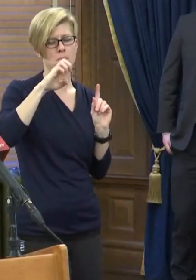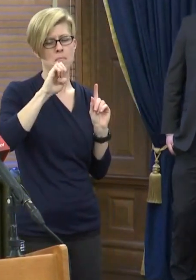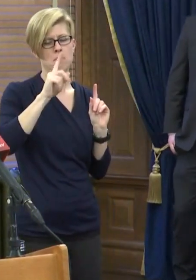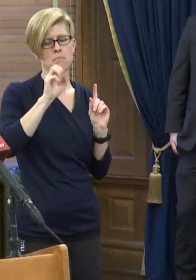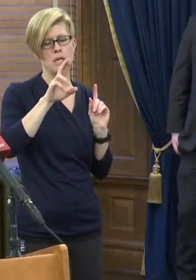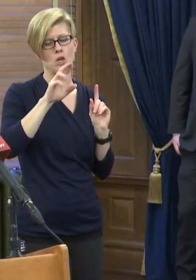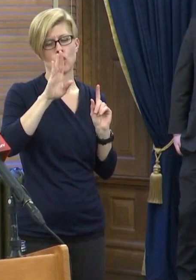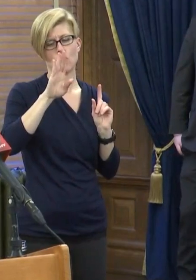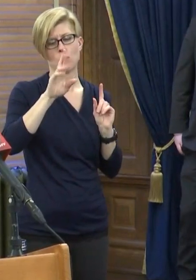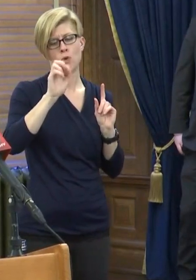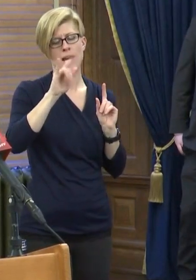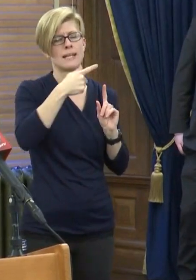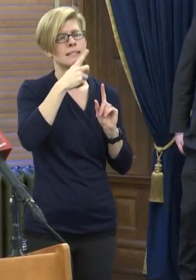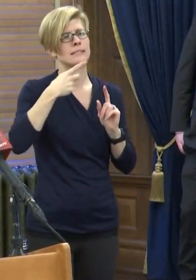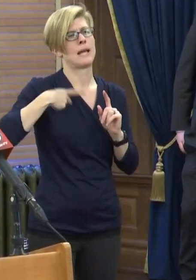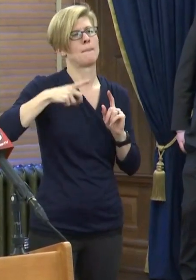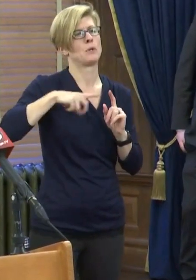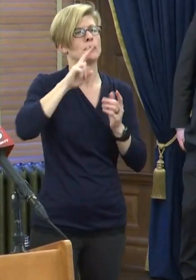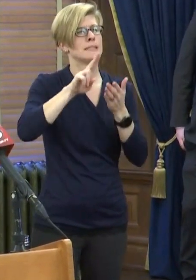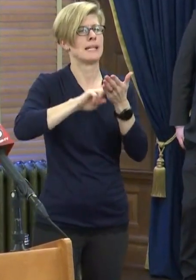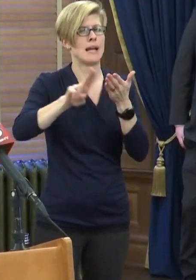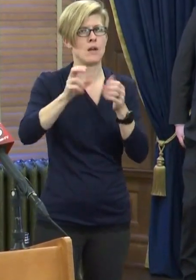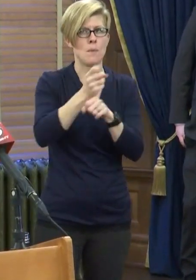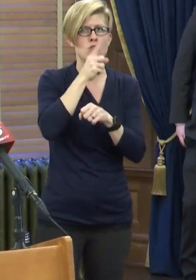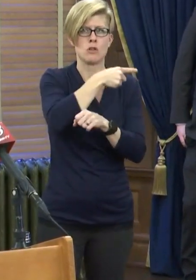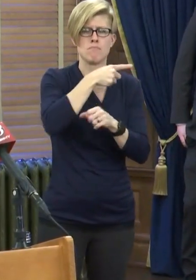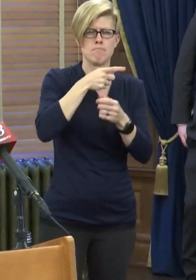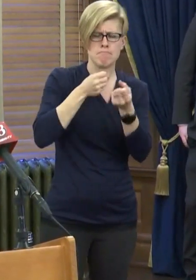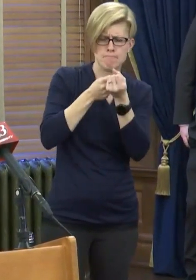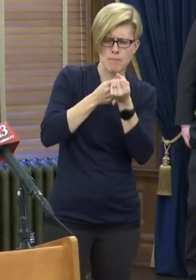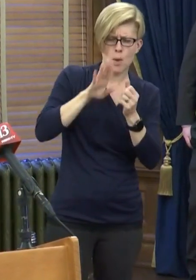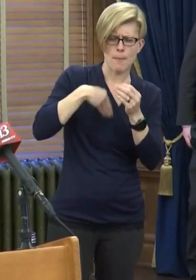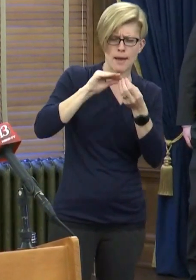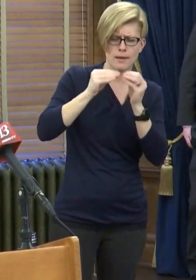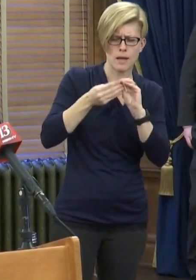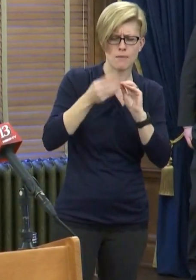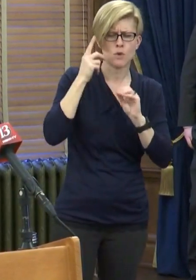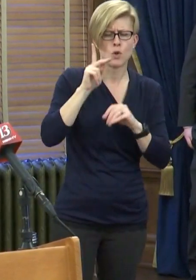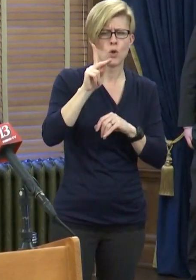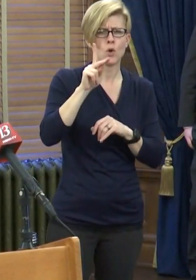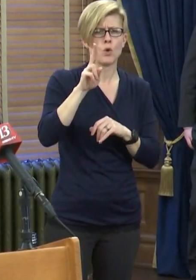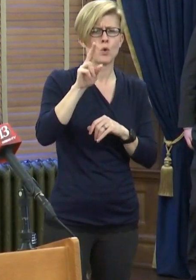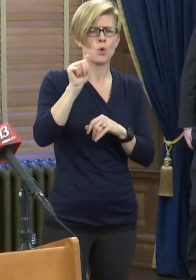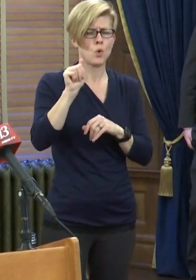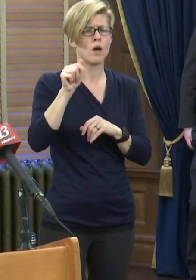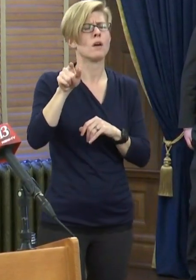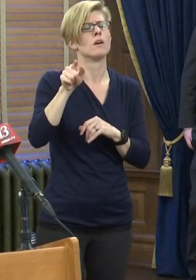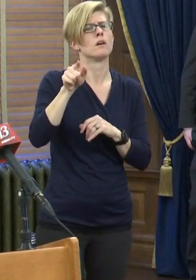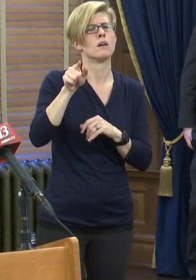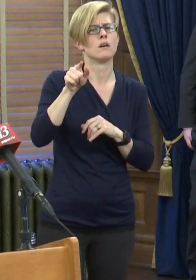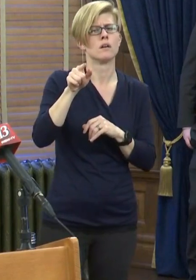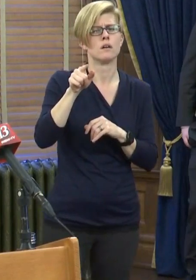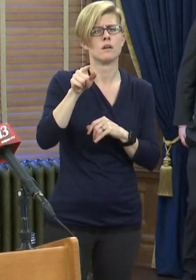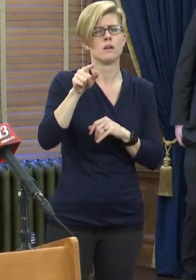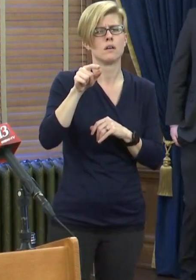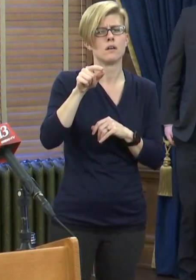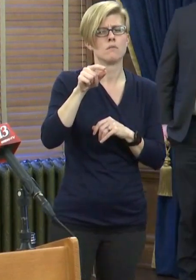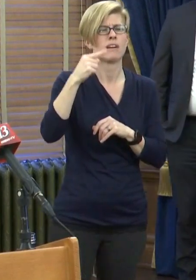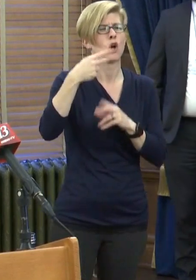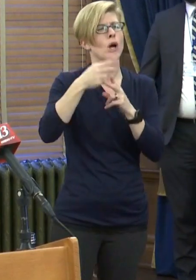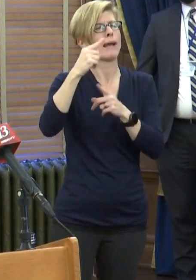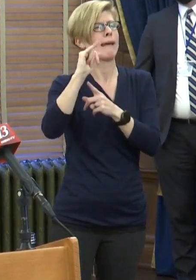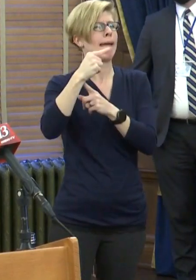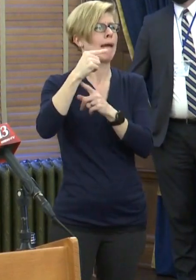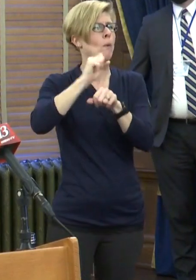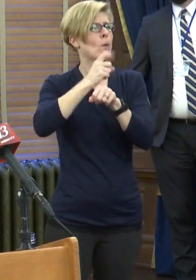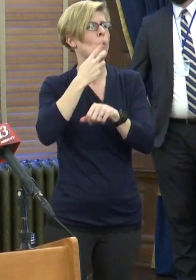just so I'm make sure I have my facts and figures straight, for the PUA program, which is the gig workers, I think that there's our